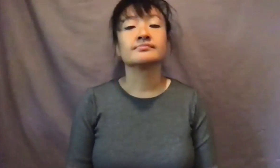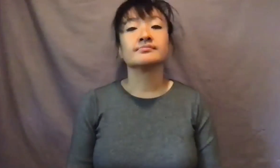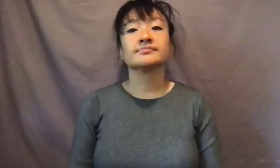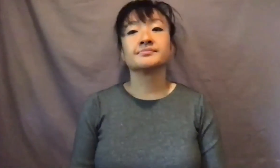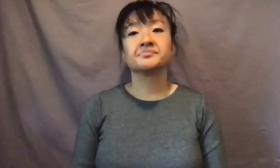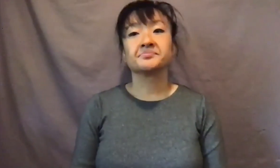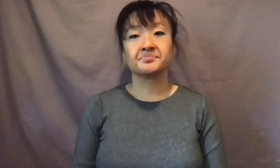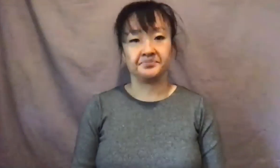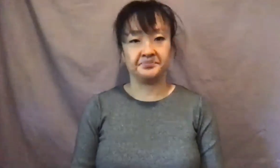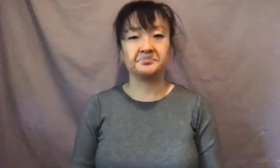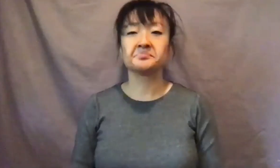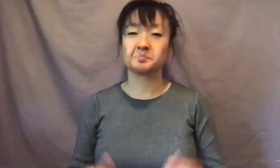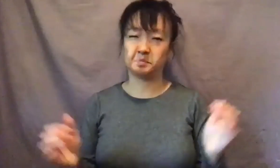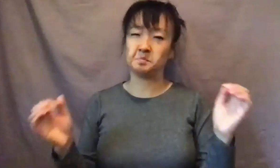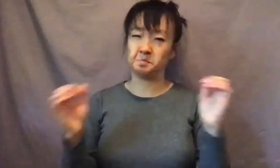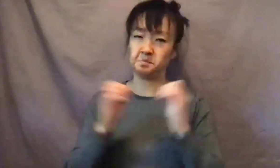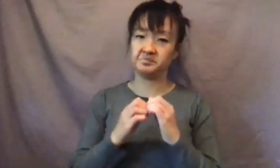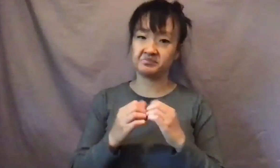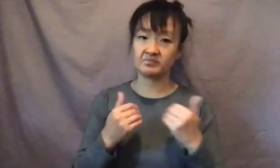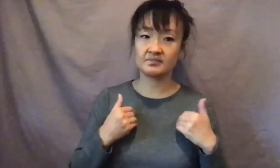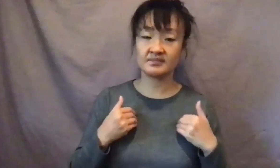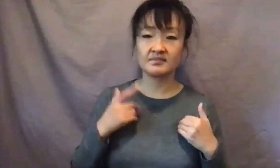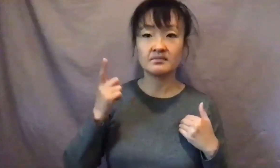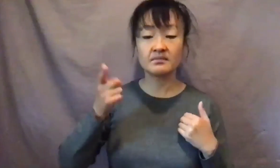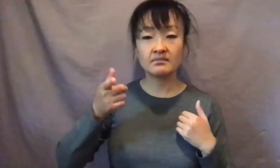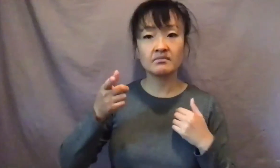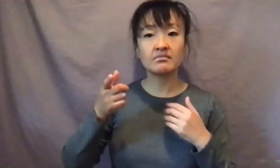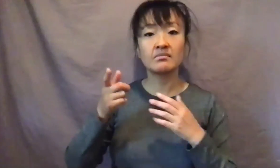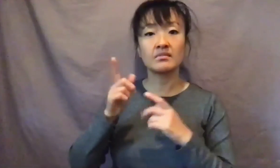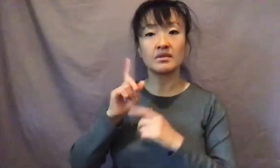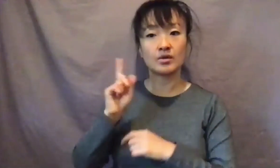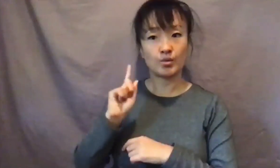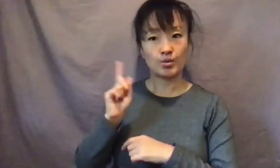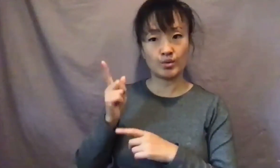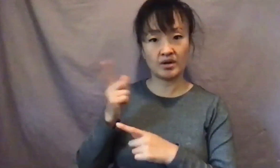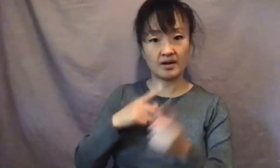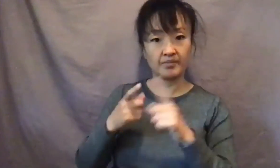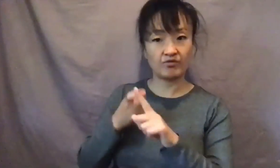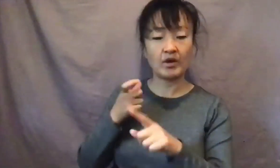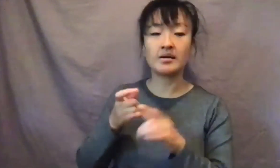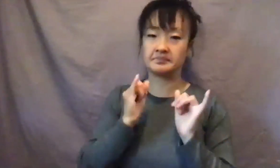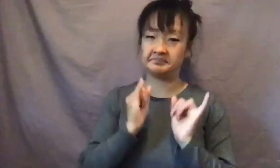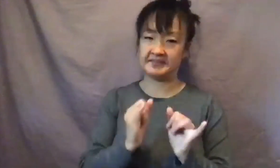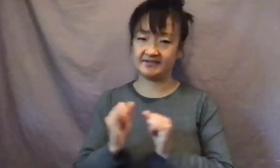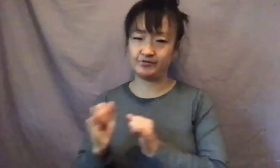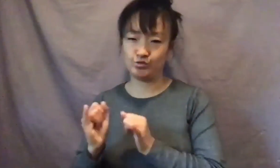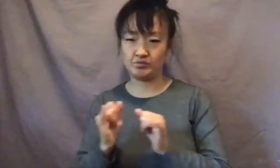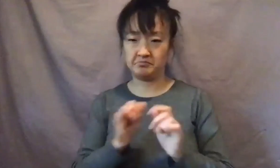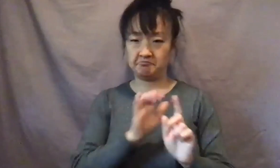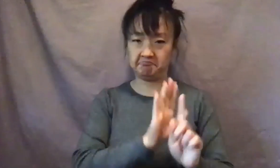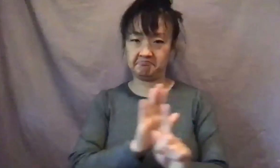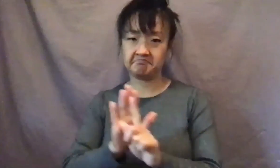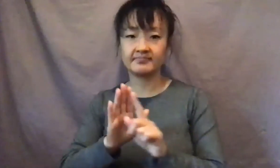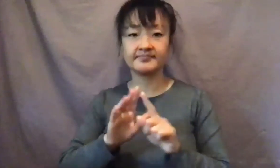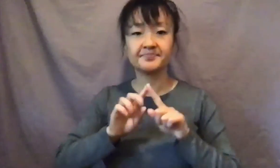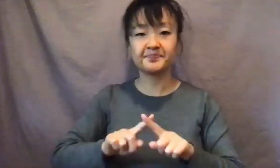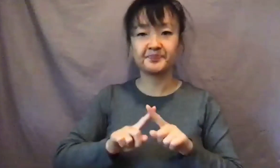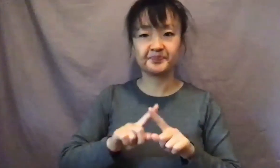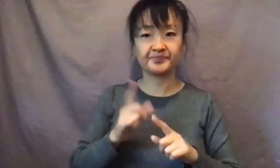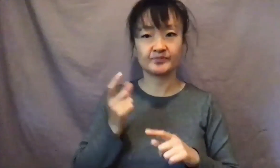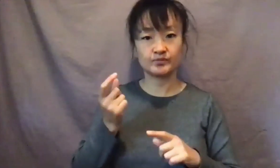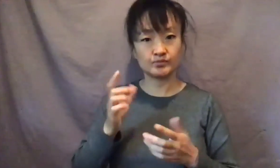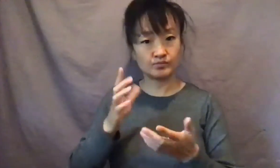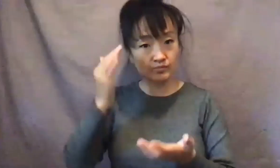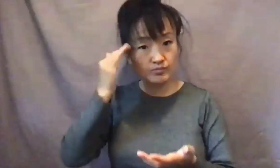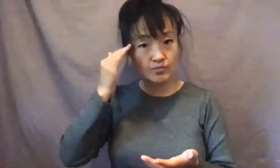yeah, there's more, but where they're coming at will be very individualized, and how much they know is really different, will